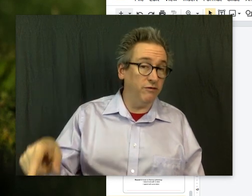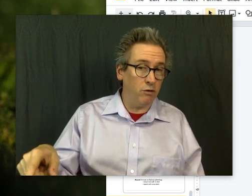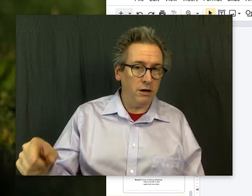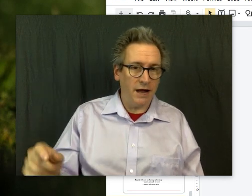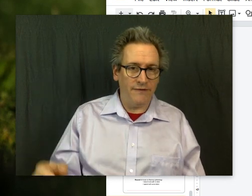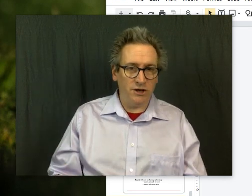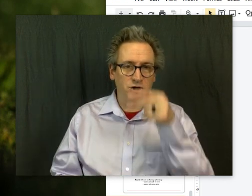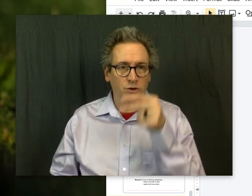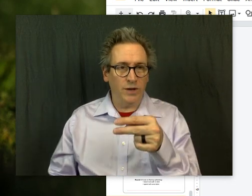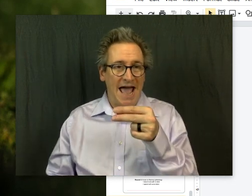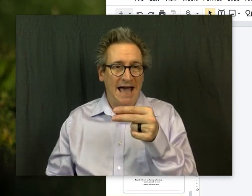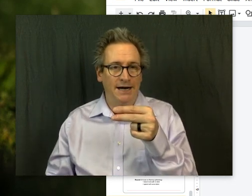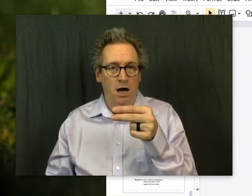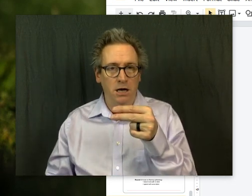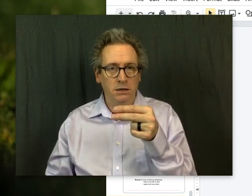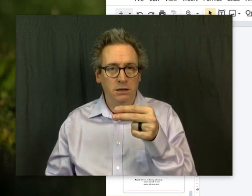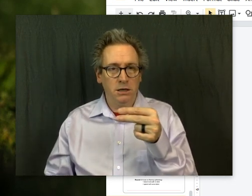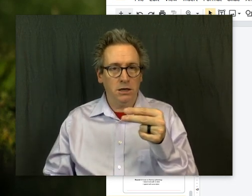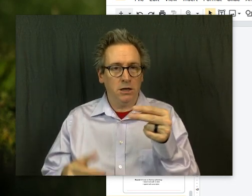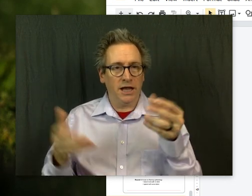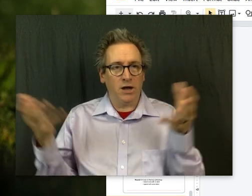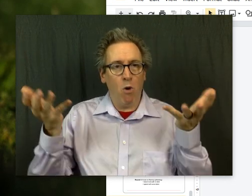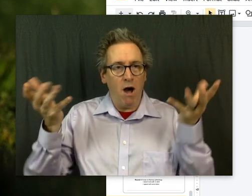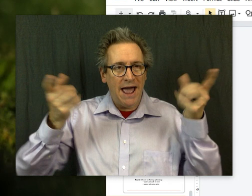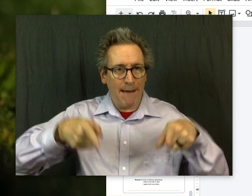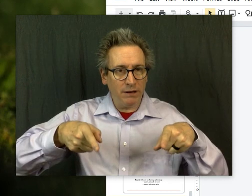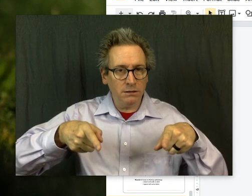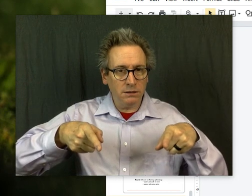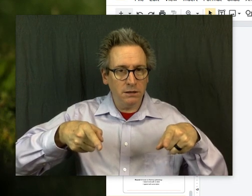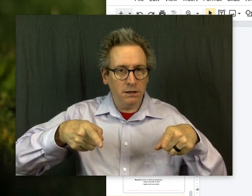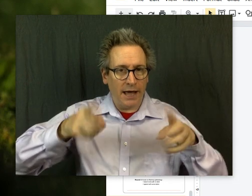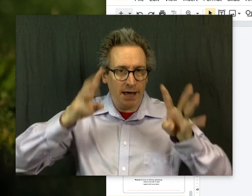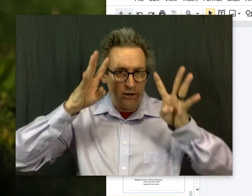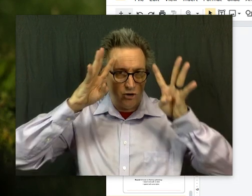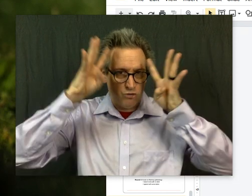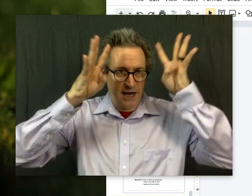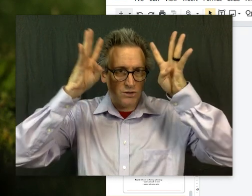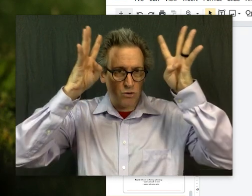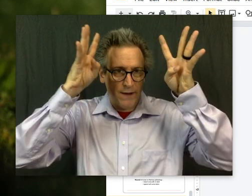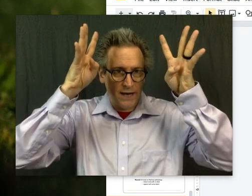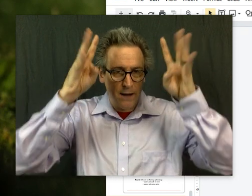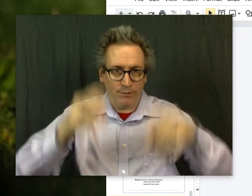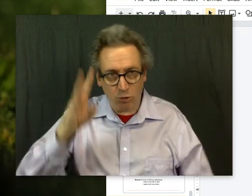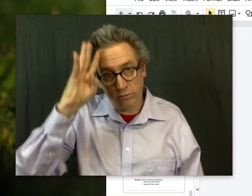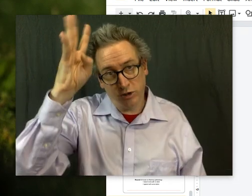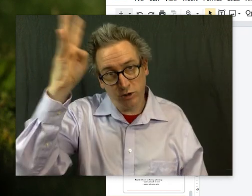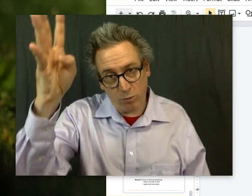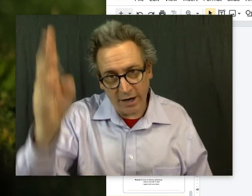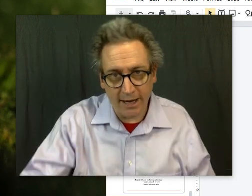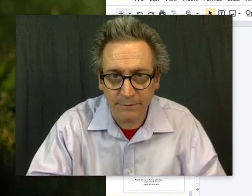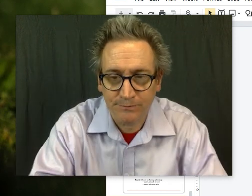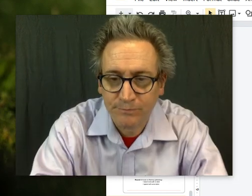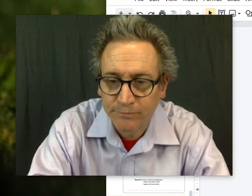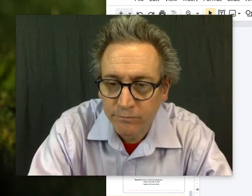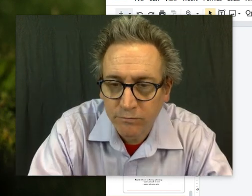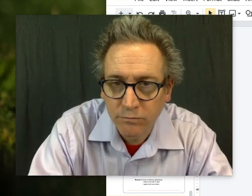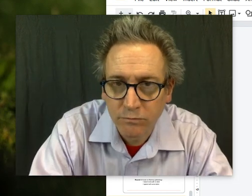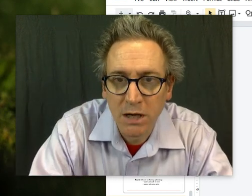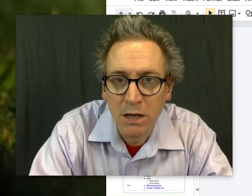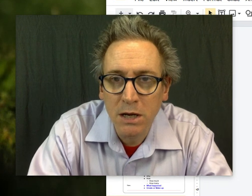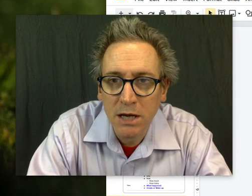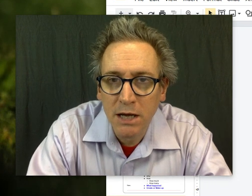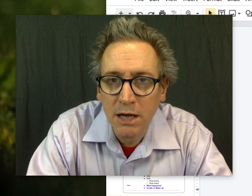knew before, and the 2 that we added on, like what happened and create or make up. Do it with one hand.